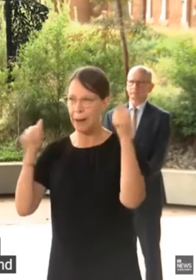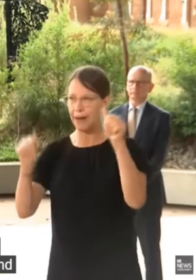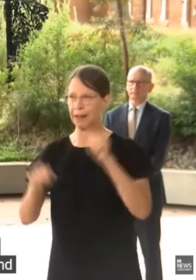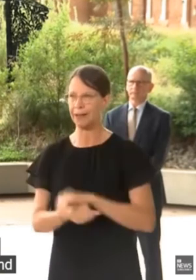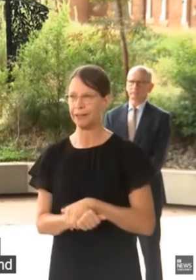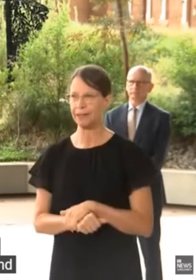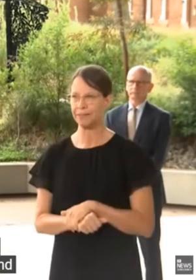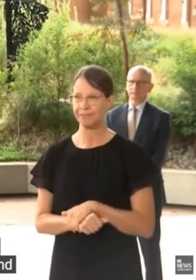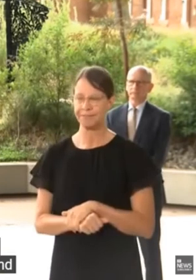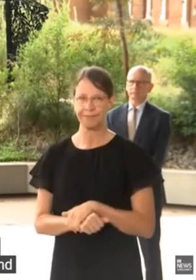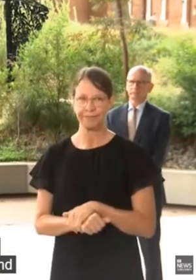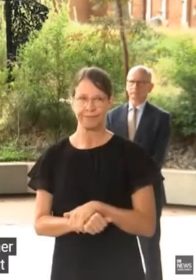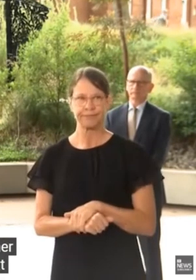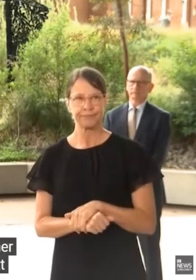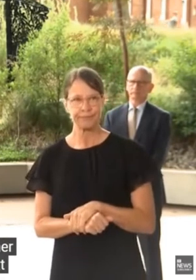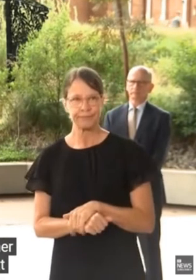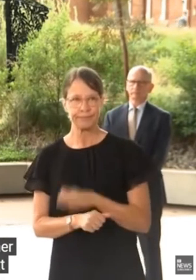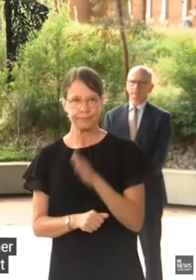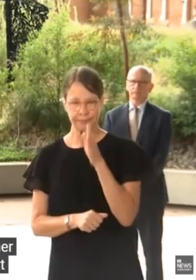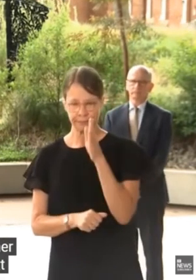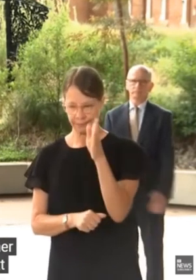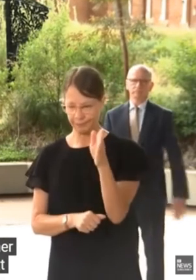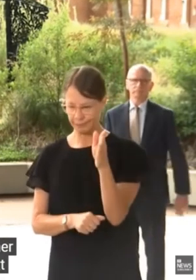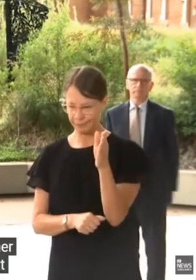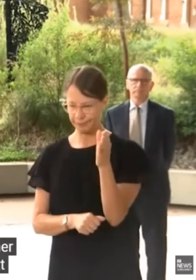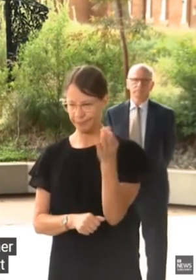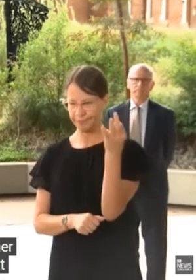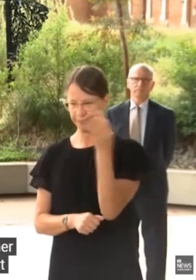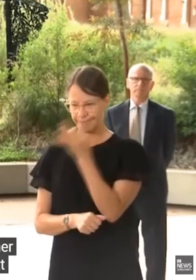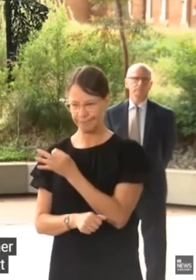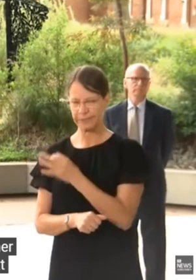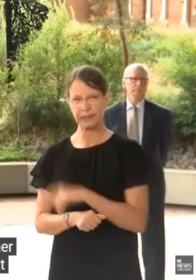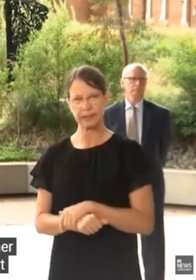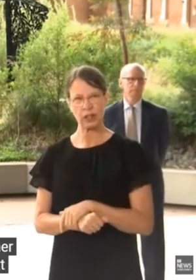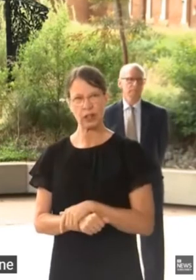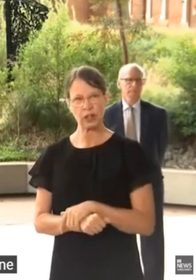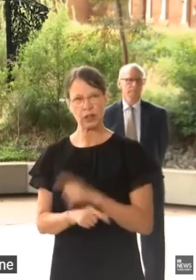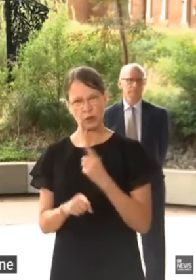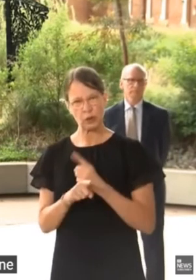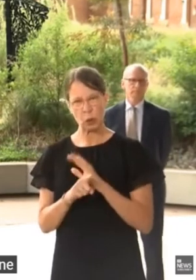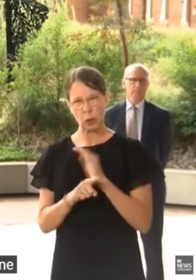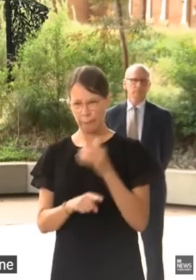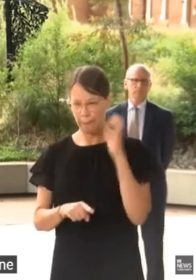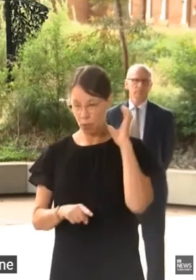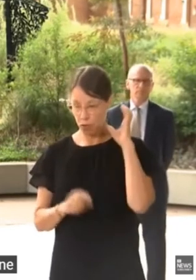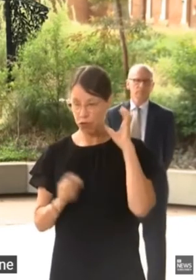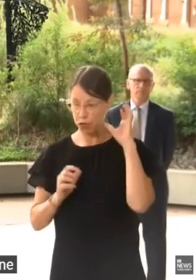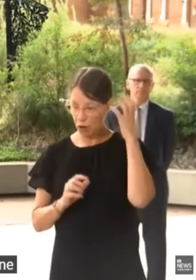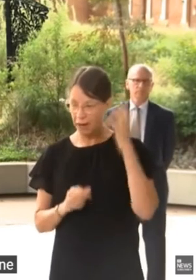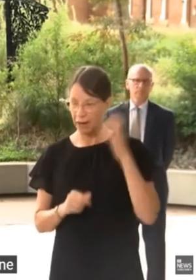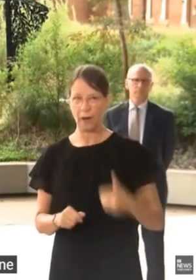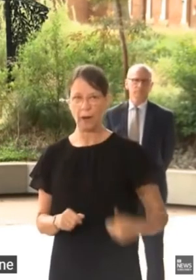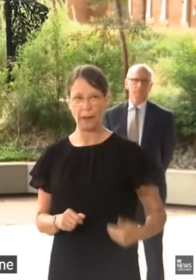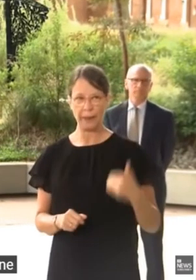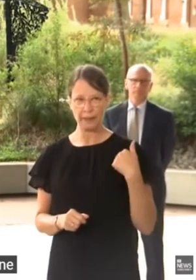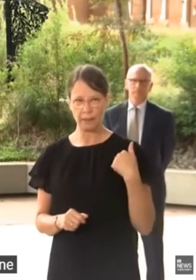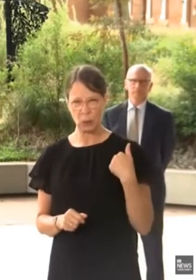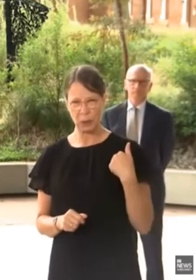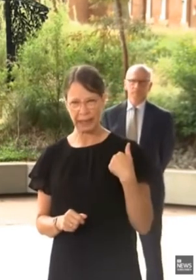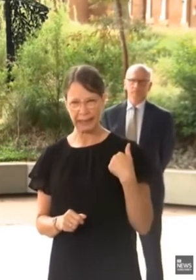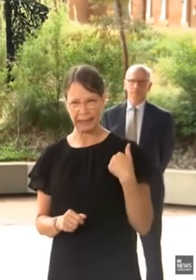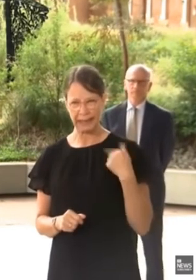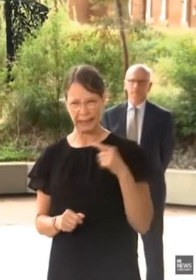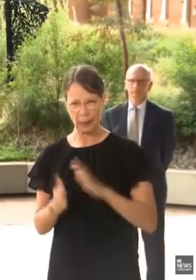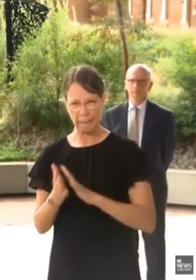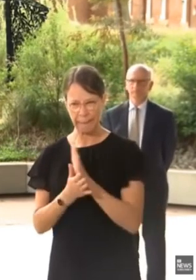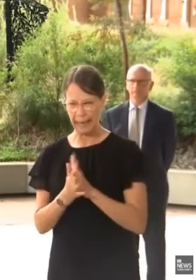one. What is your final push on radio this morning? Are you saying that this could likely be our last set of restrictions in